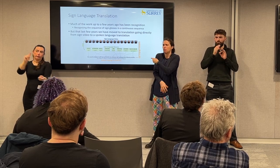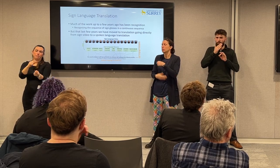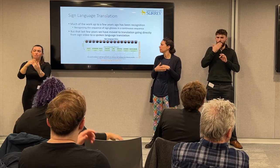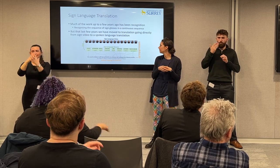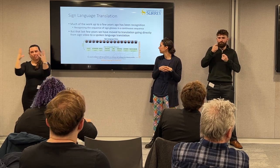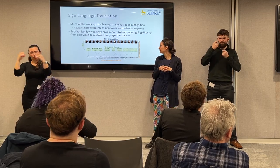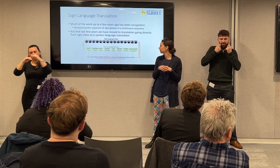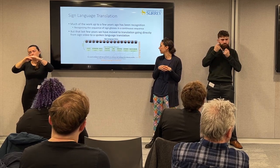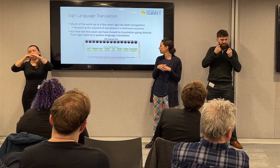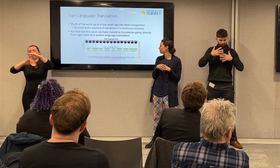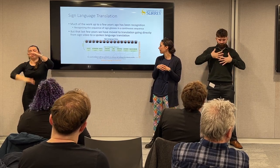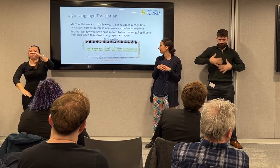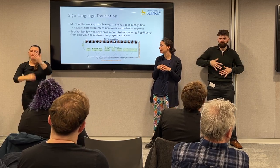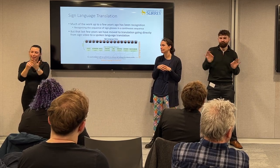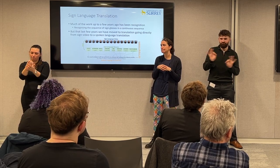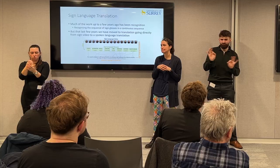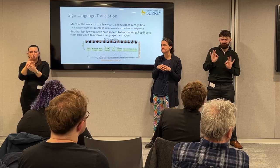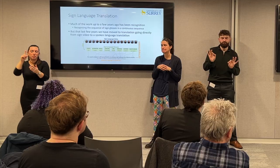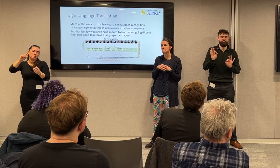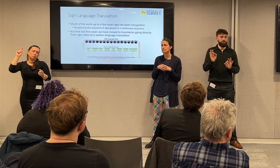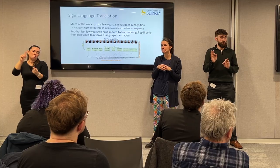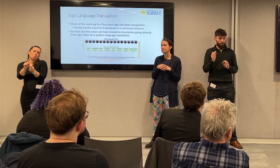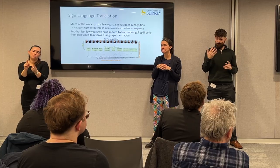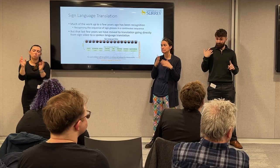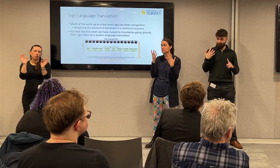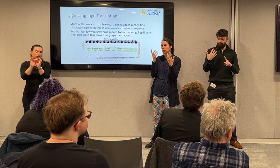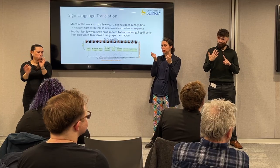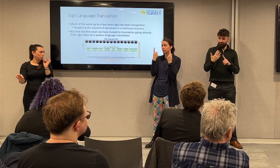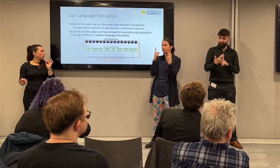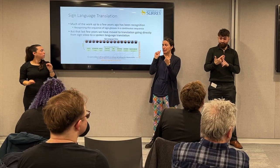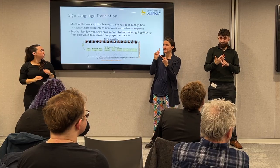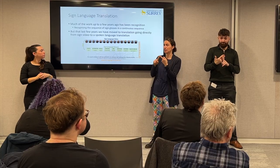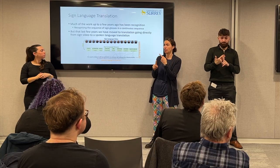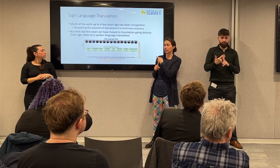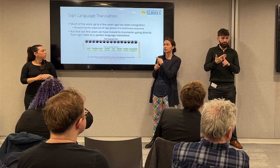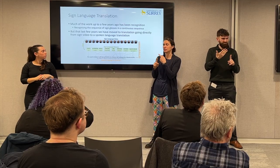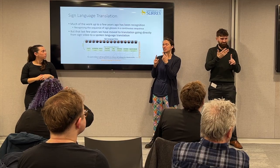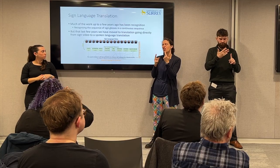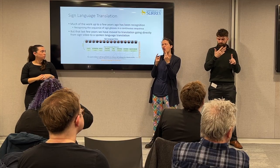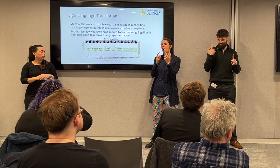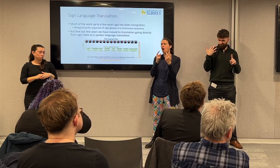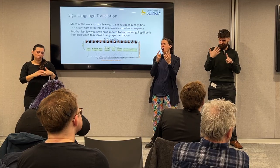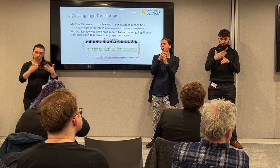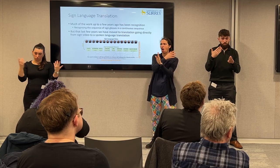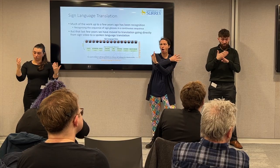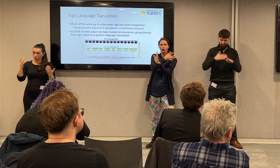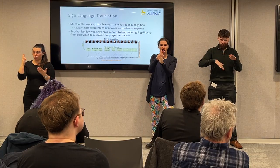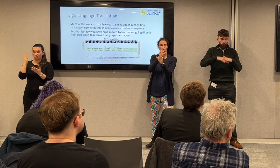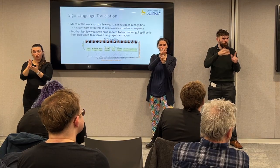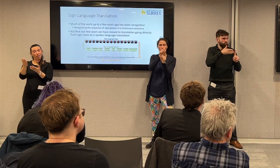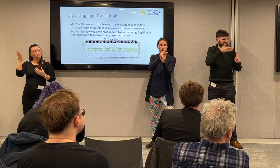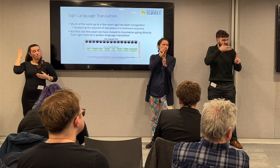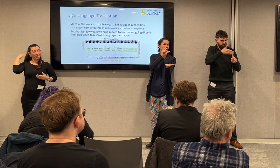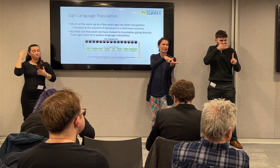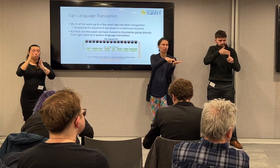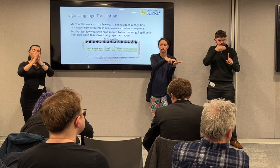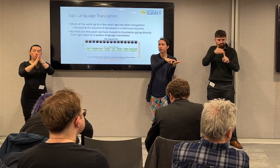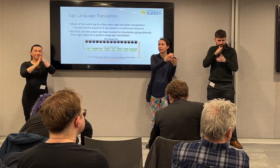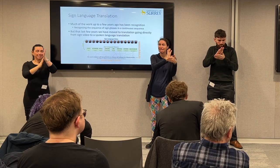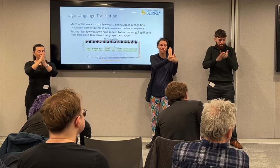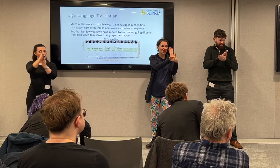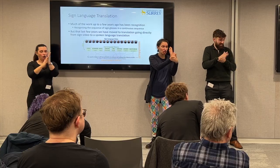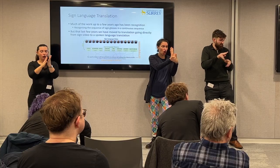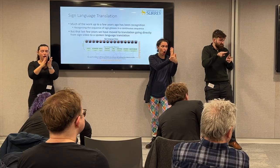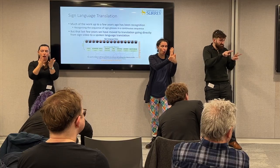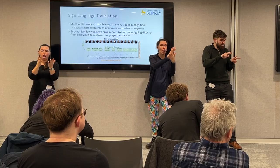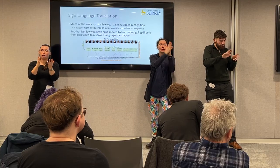And up until that transition point, pretty much all the work was recognition. It was going from video to isolated